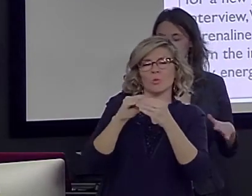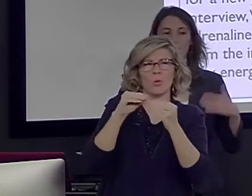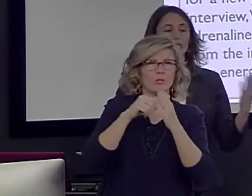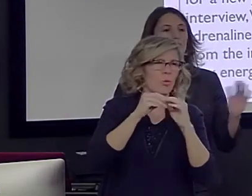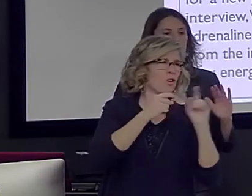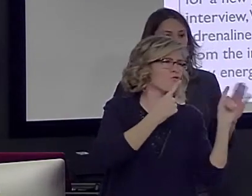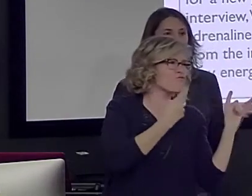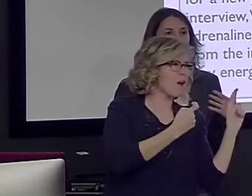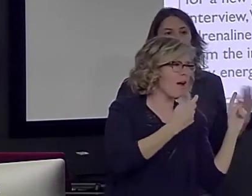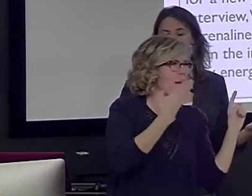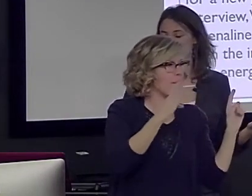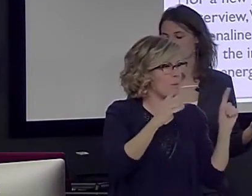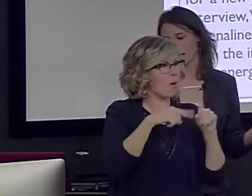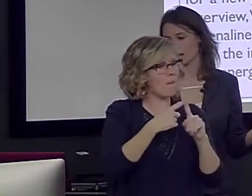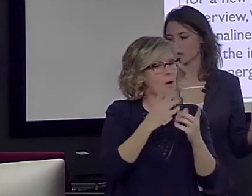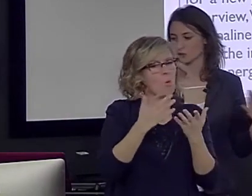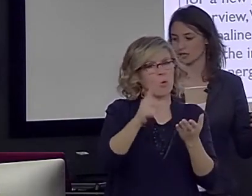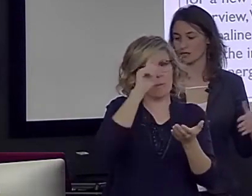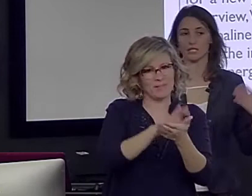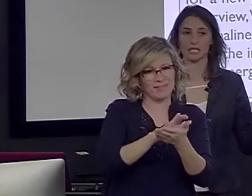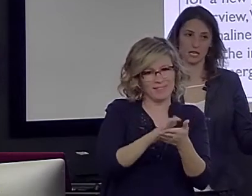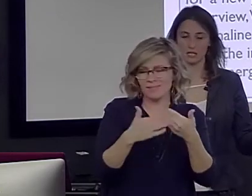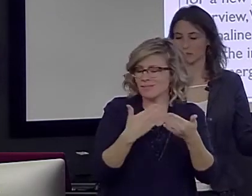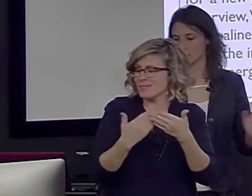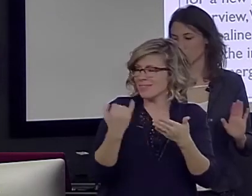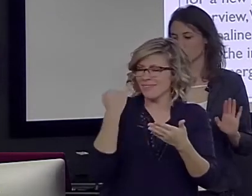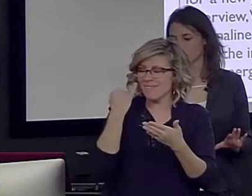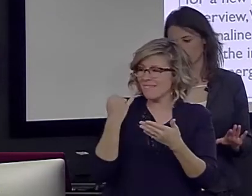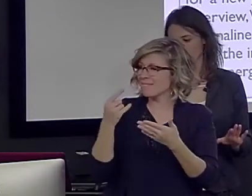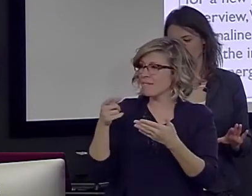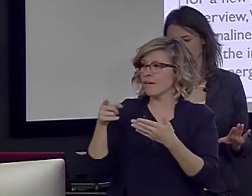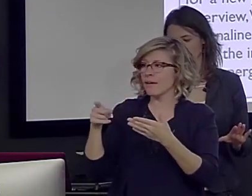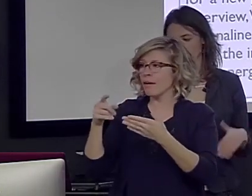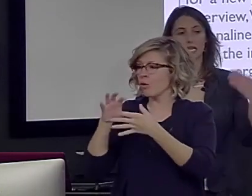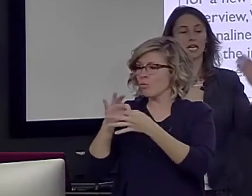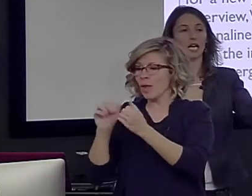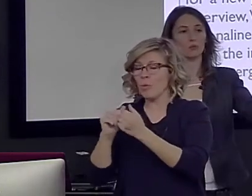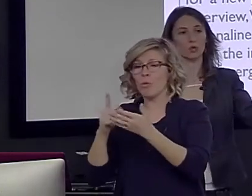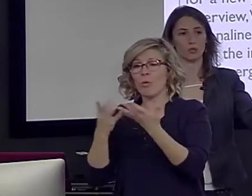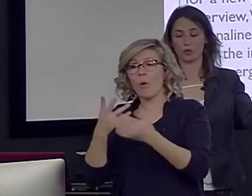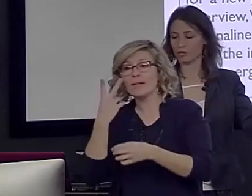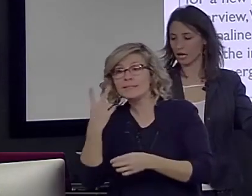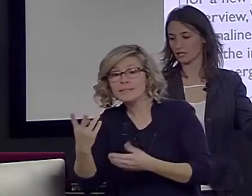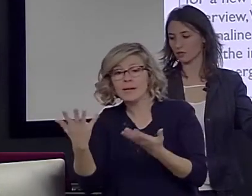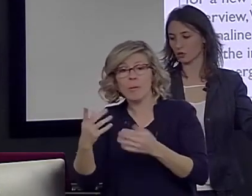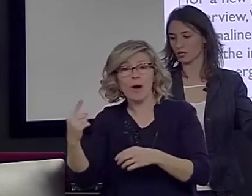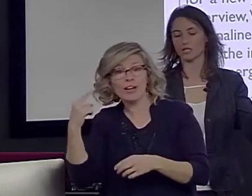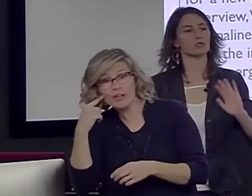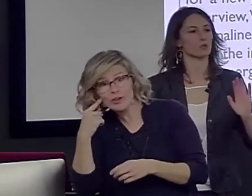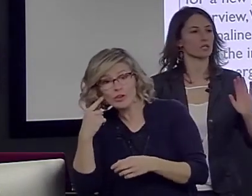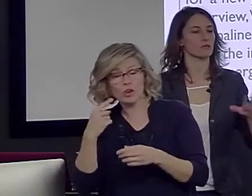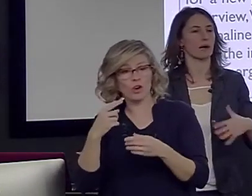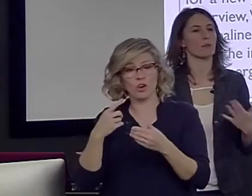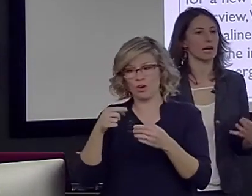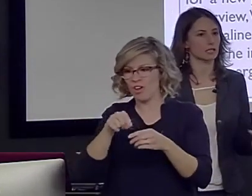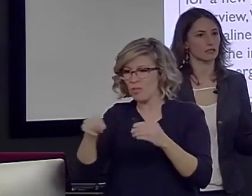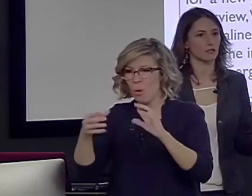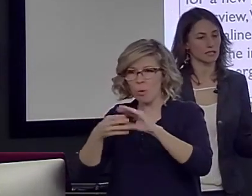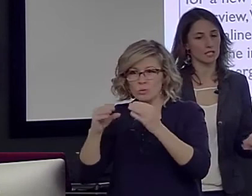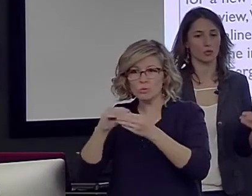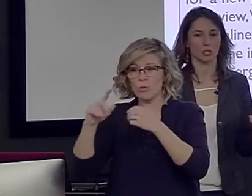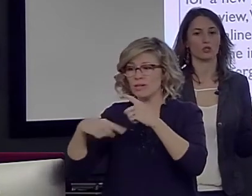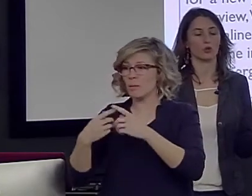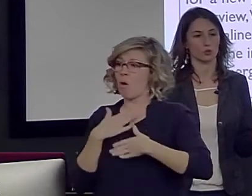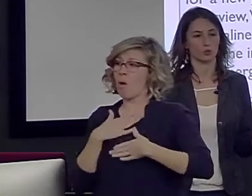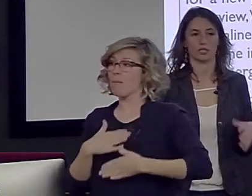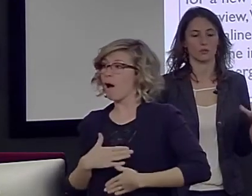blue, irrespective of whether they are stories of seeing experience or hearing experiences, and more to those kinds of stories than stories about bodily